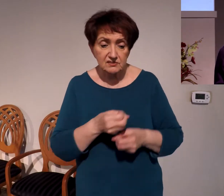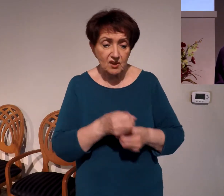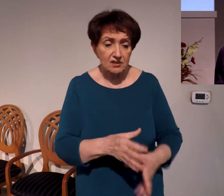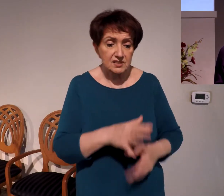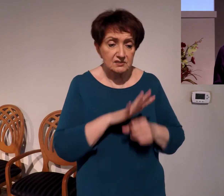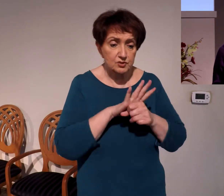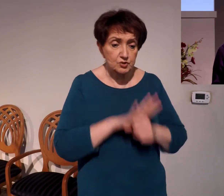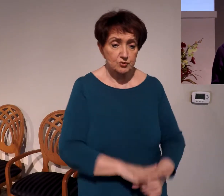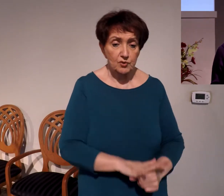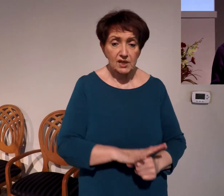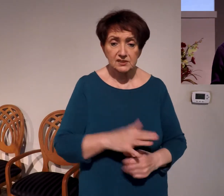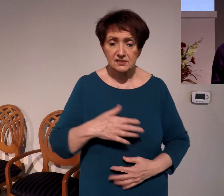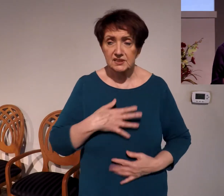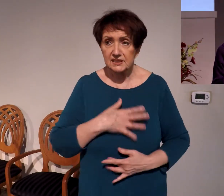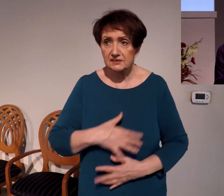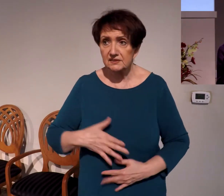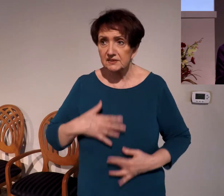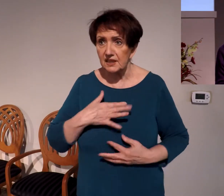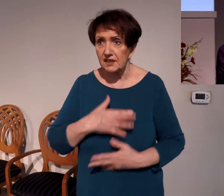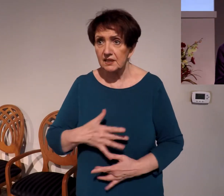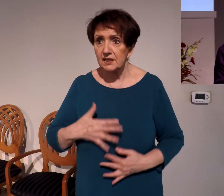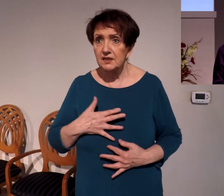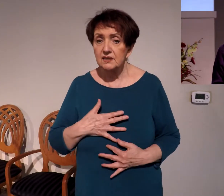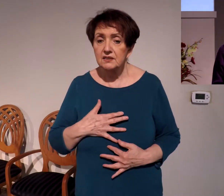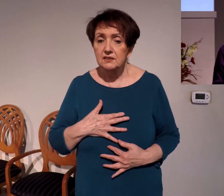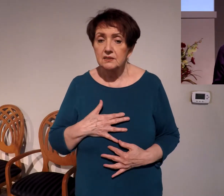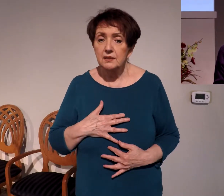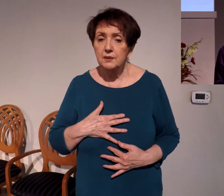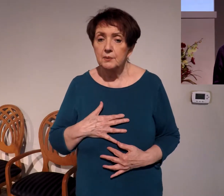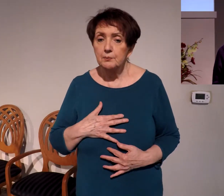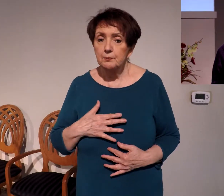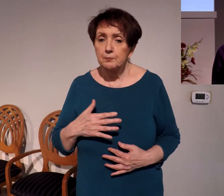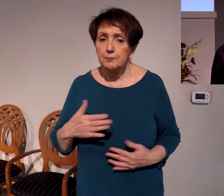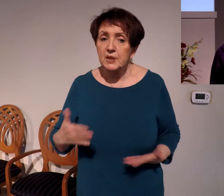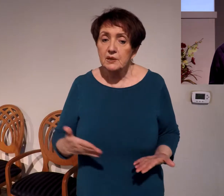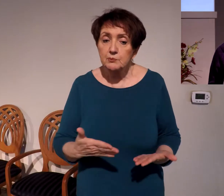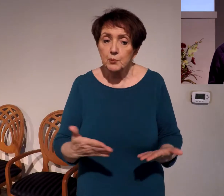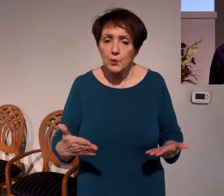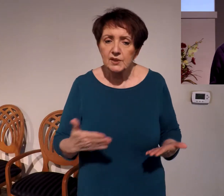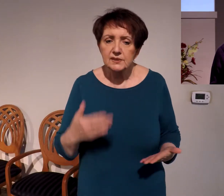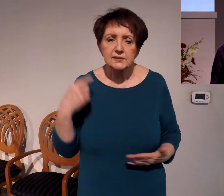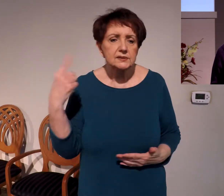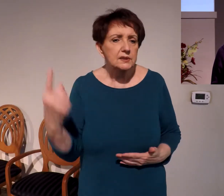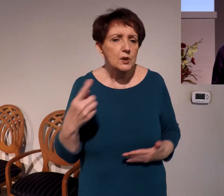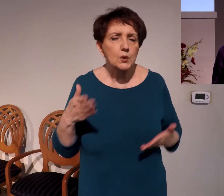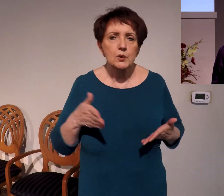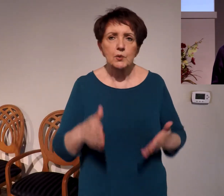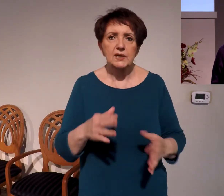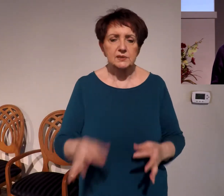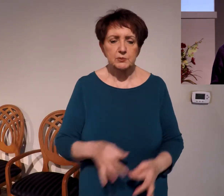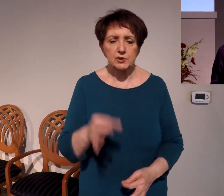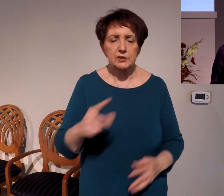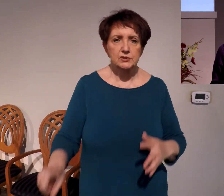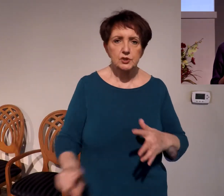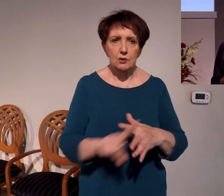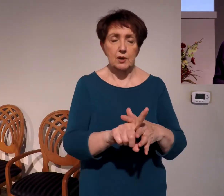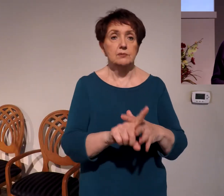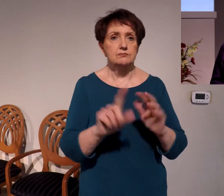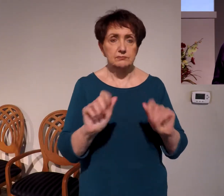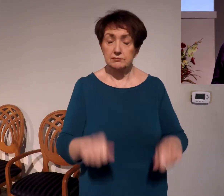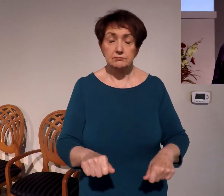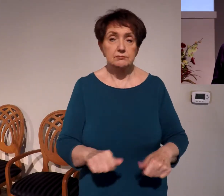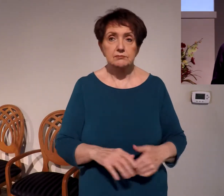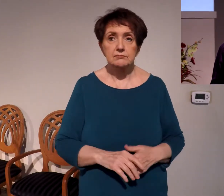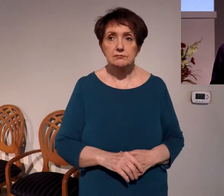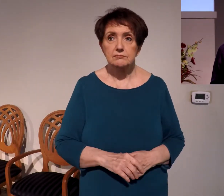and anxiety, being present in the moment is the only way that Spirit can show up for you. It's the only